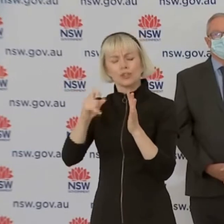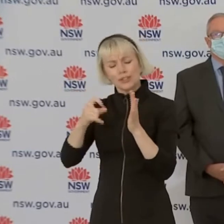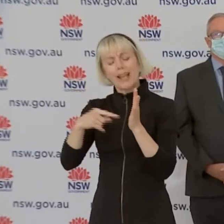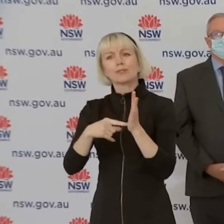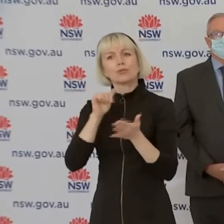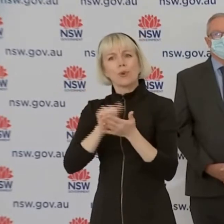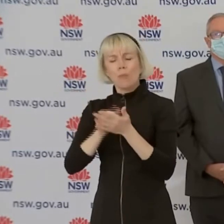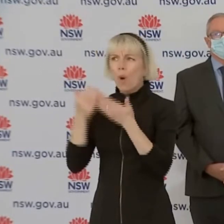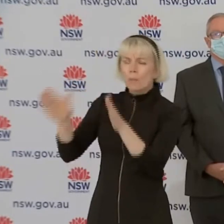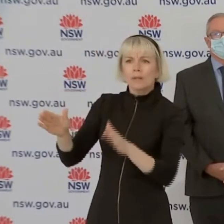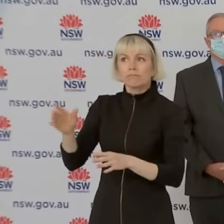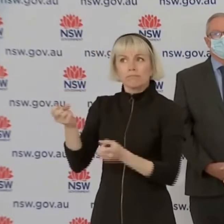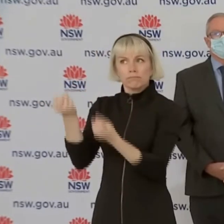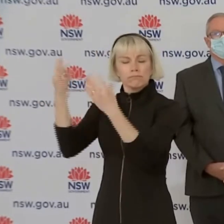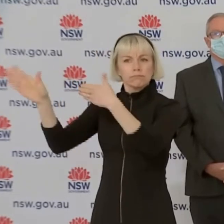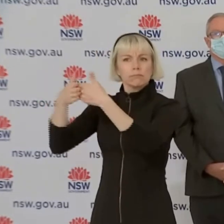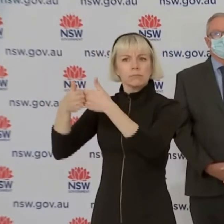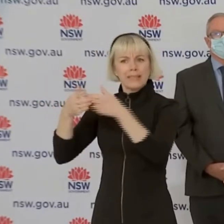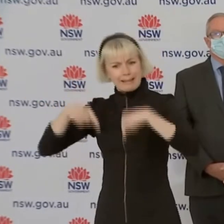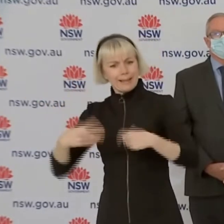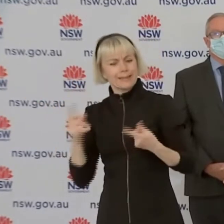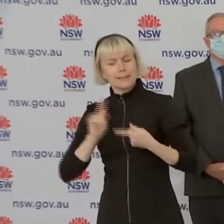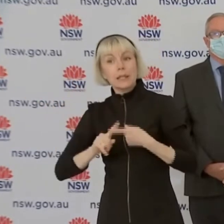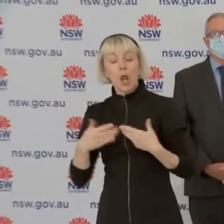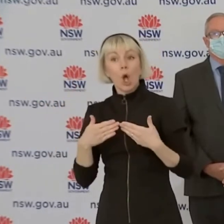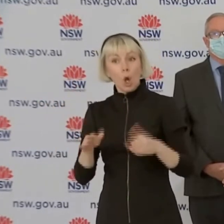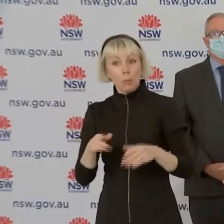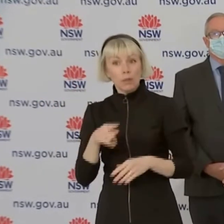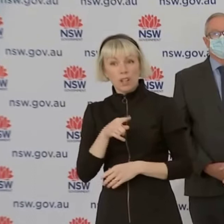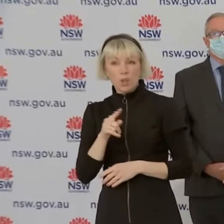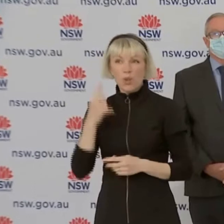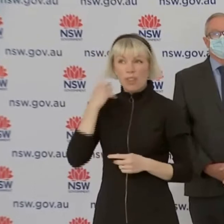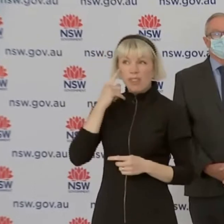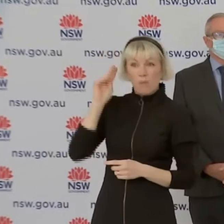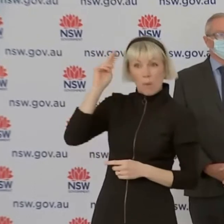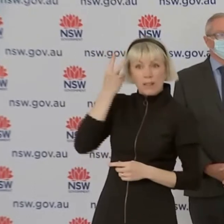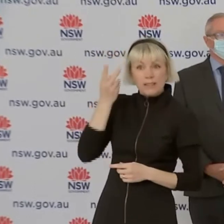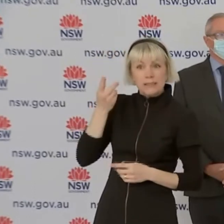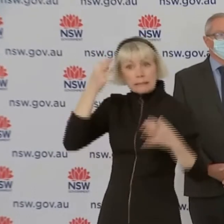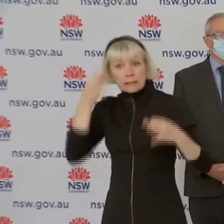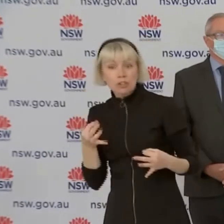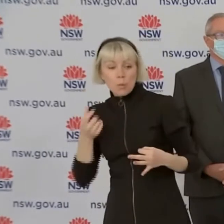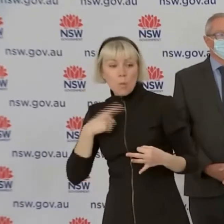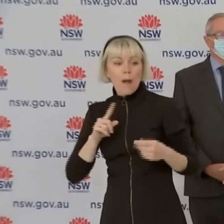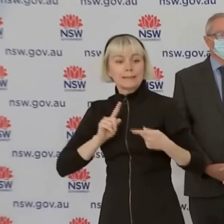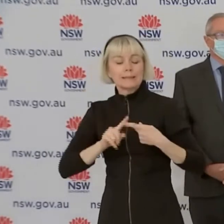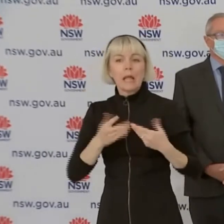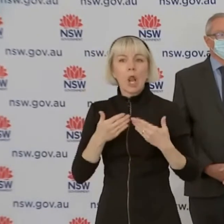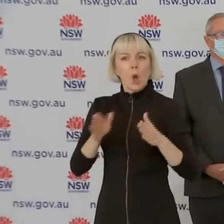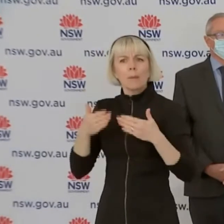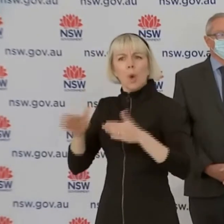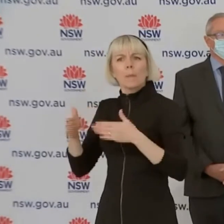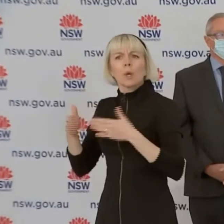health advice to have these open, or is it a political decision by Gladys Berejiklian to have these open? This is one of the most